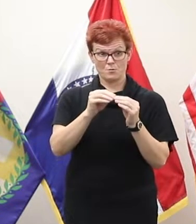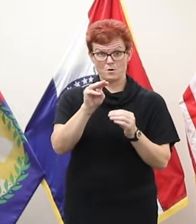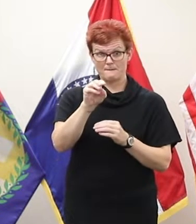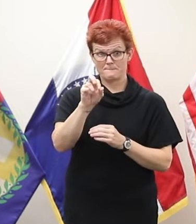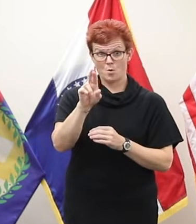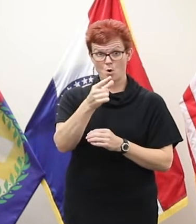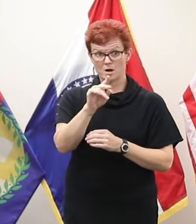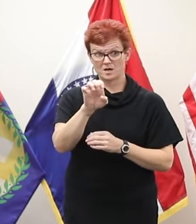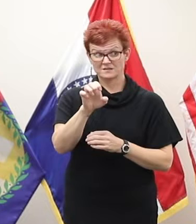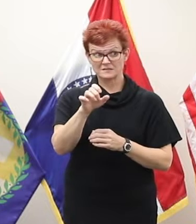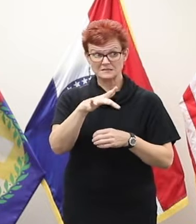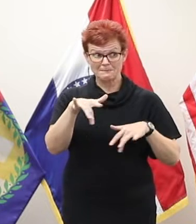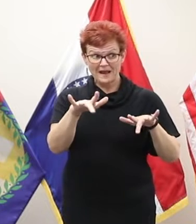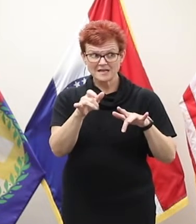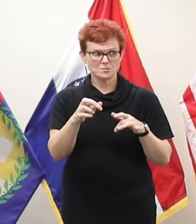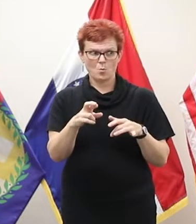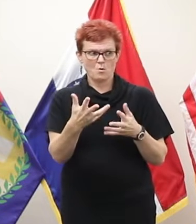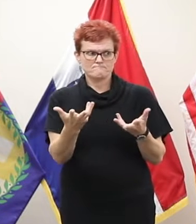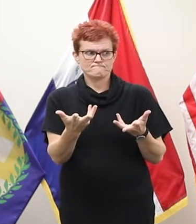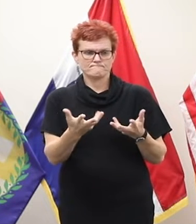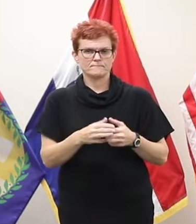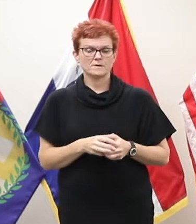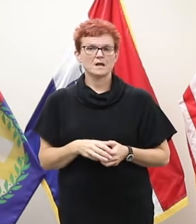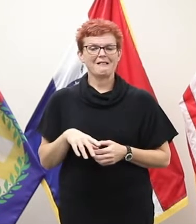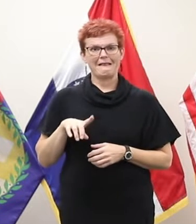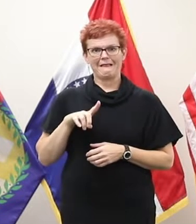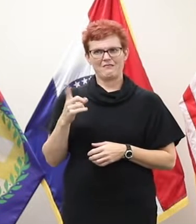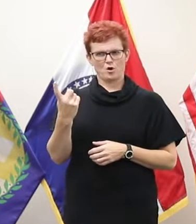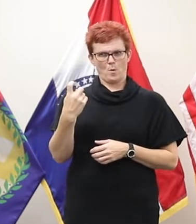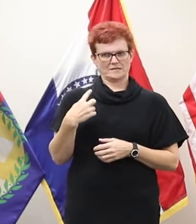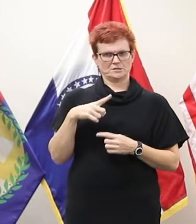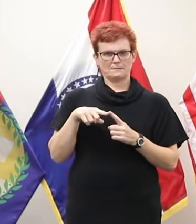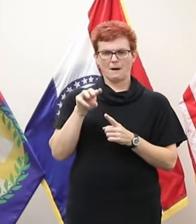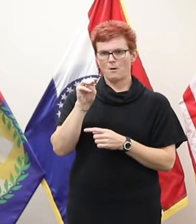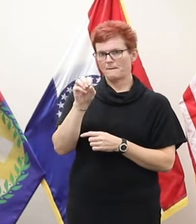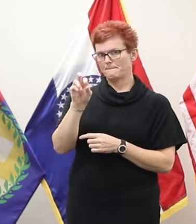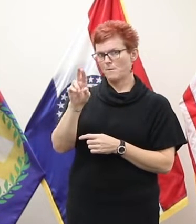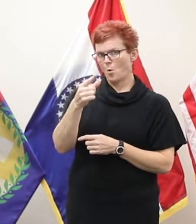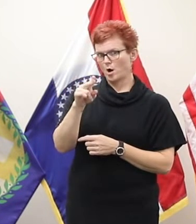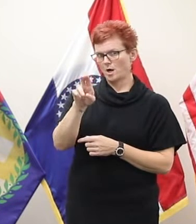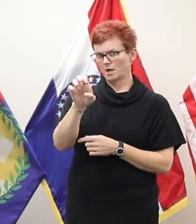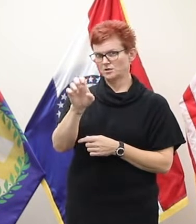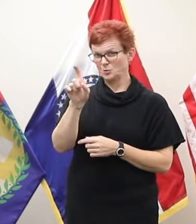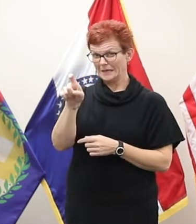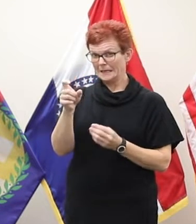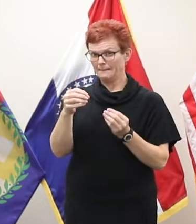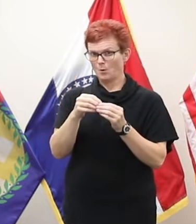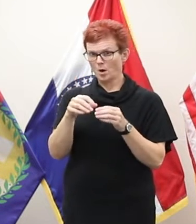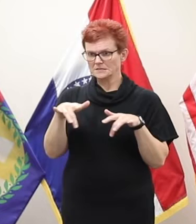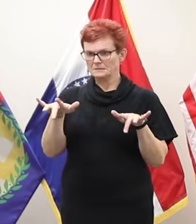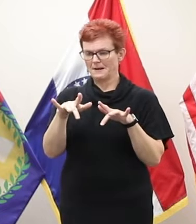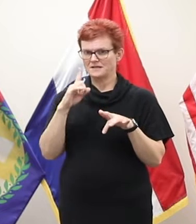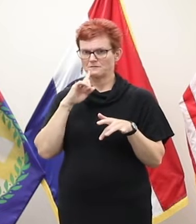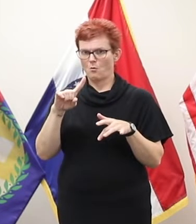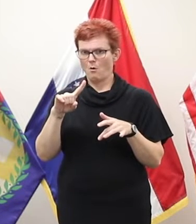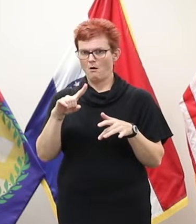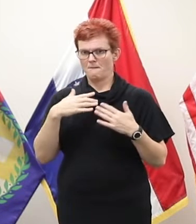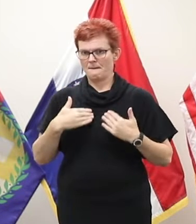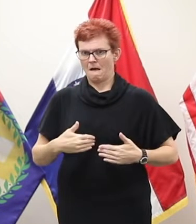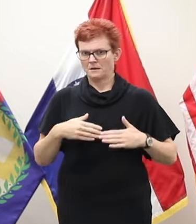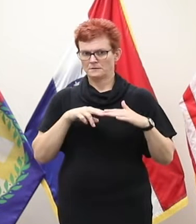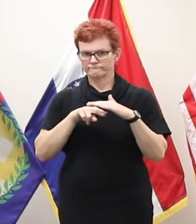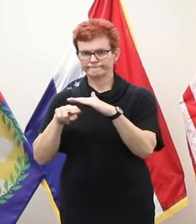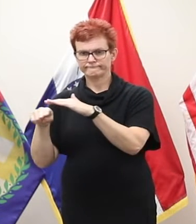morgue space? No, question is about the morgue and do we need more morgue space, and I'm sure that will